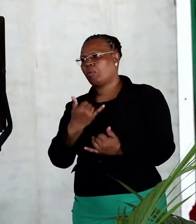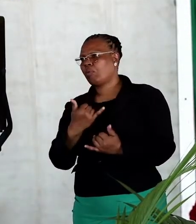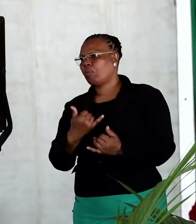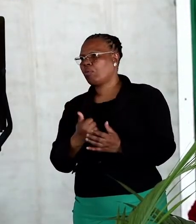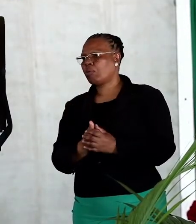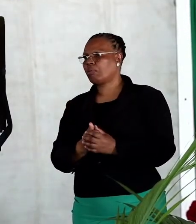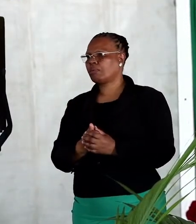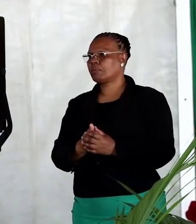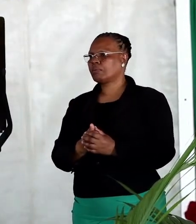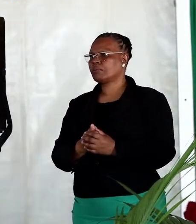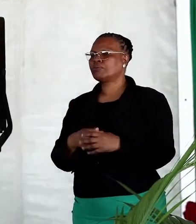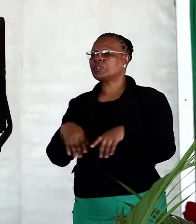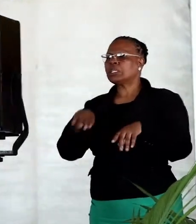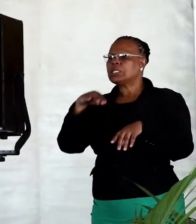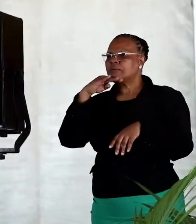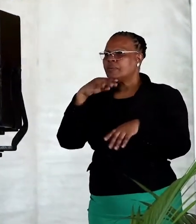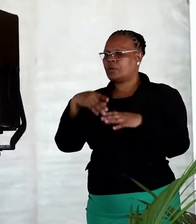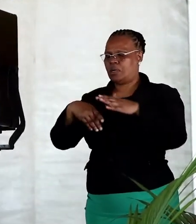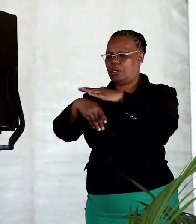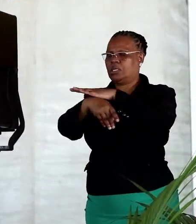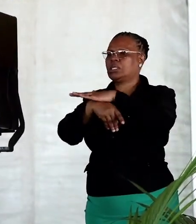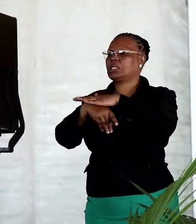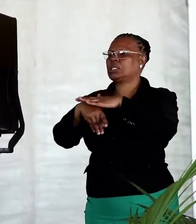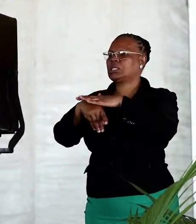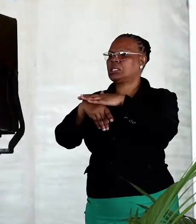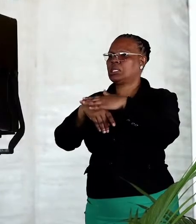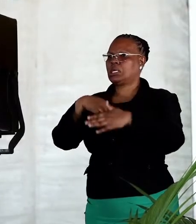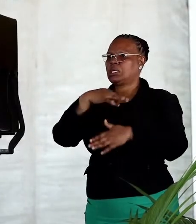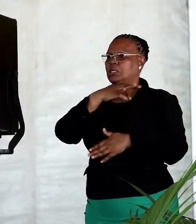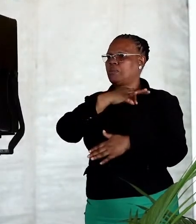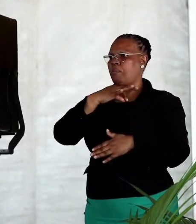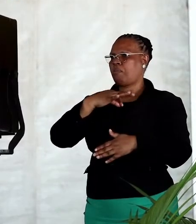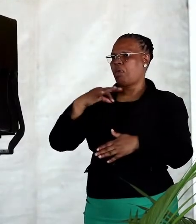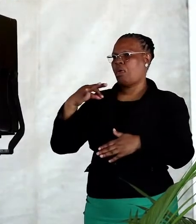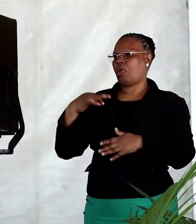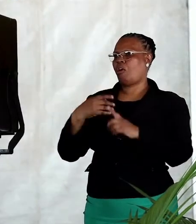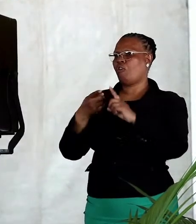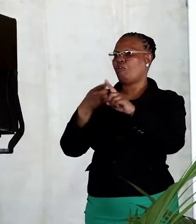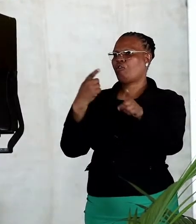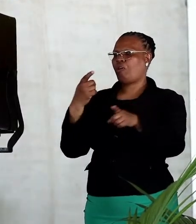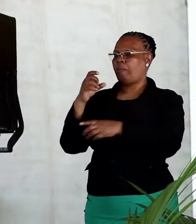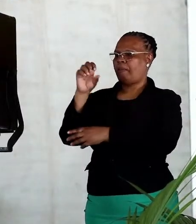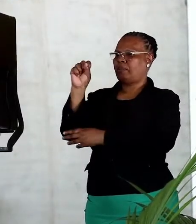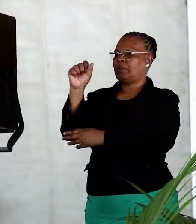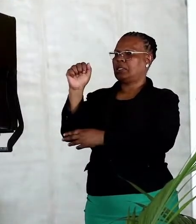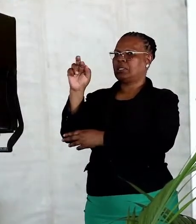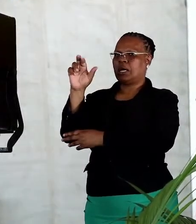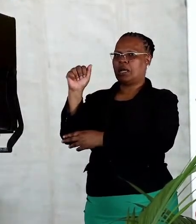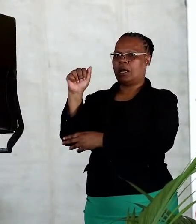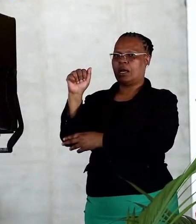Ukhona u-District Mayor wase Sarapatman, u-Councillor DeForce.